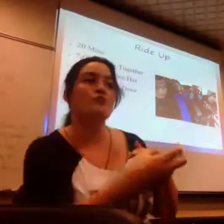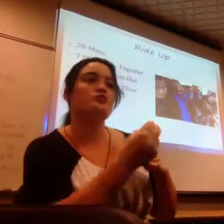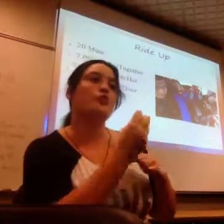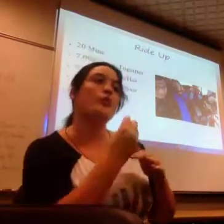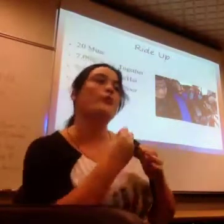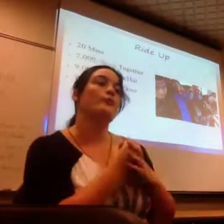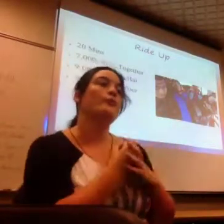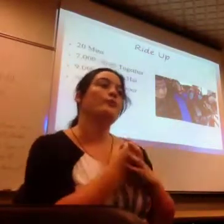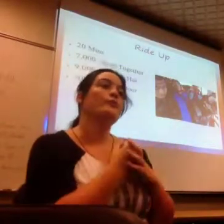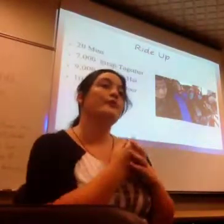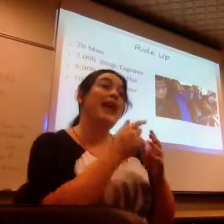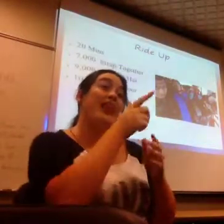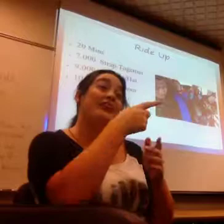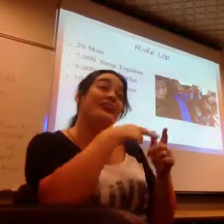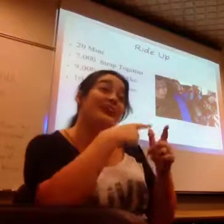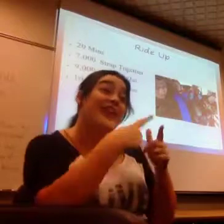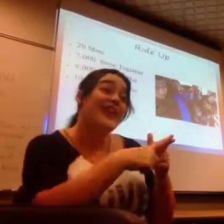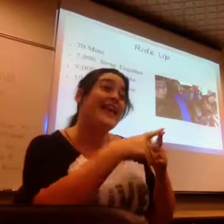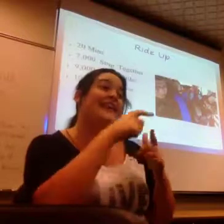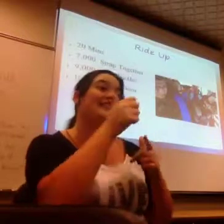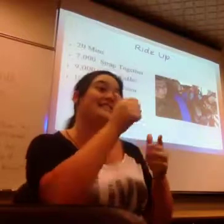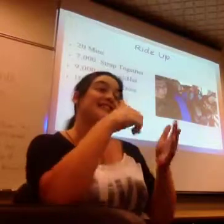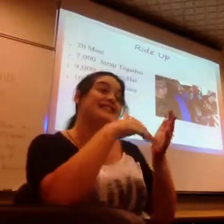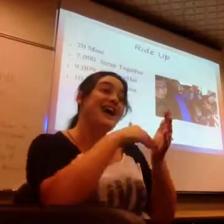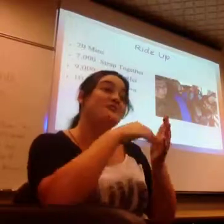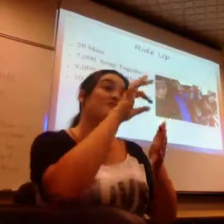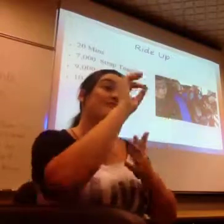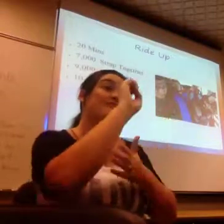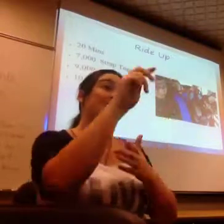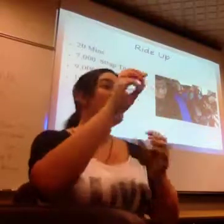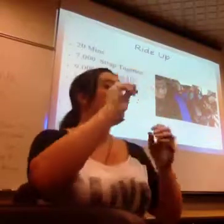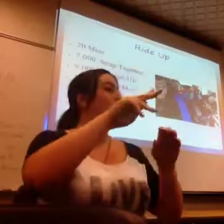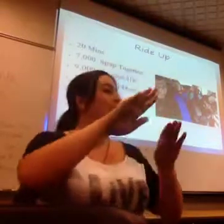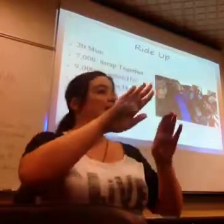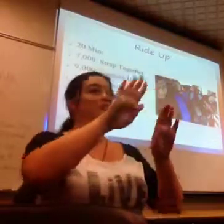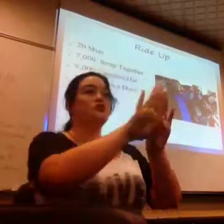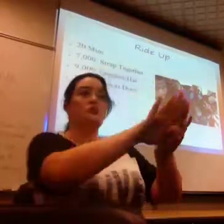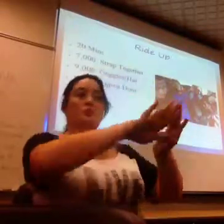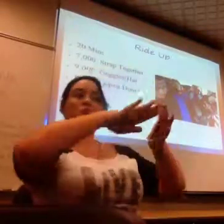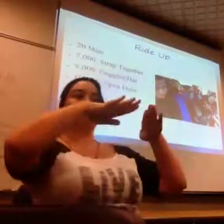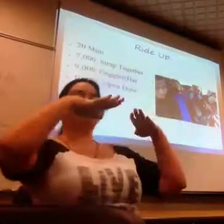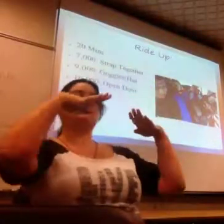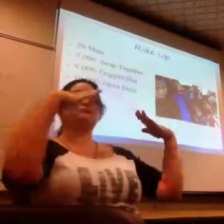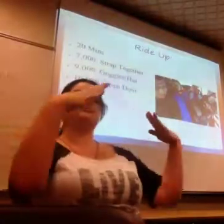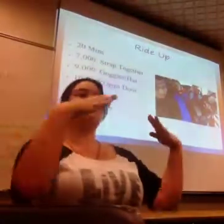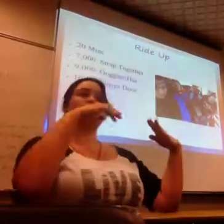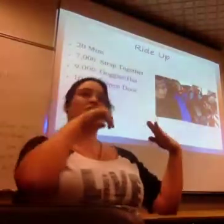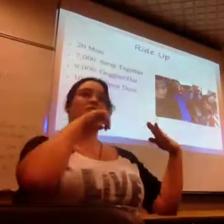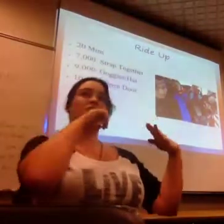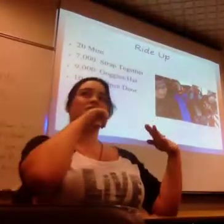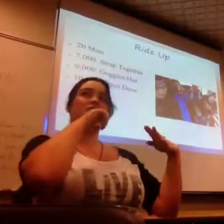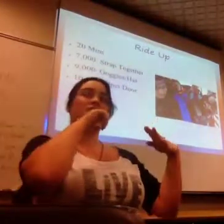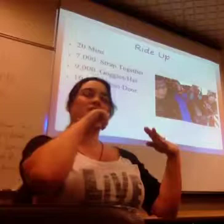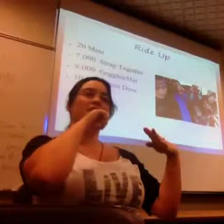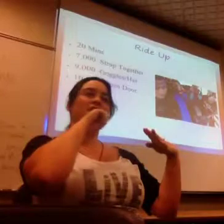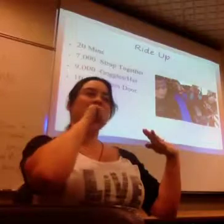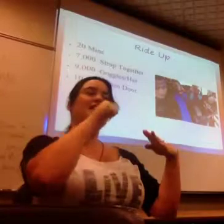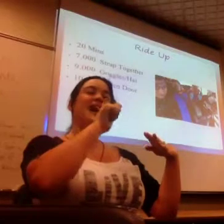And then at 10,000 feet, they will say, okay, open door. And the door, it's not like a door, it's more like a sliding